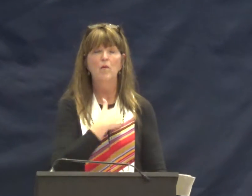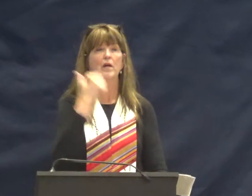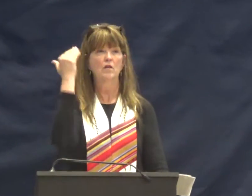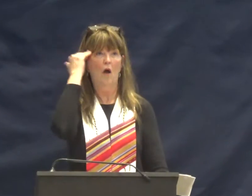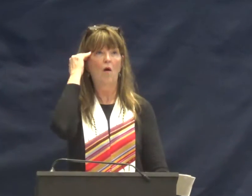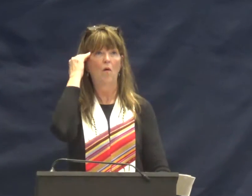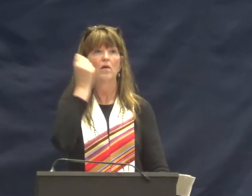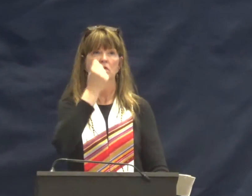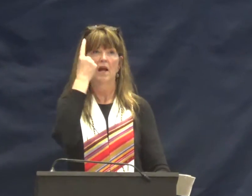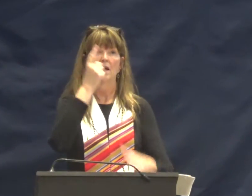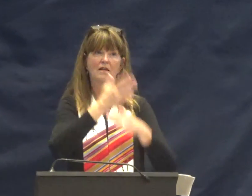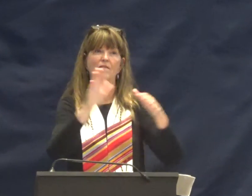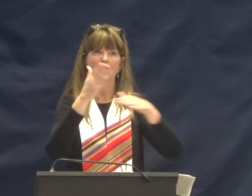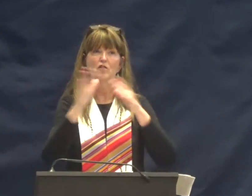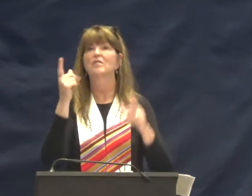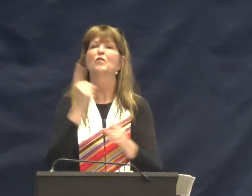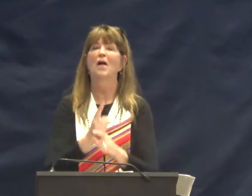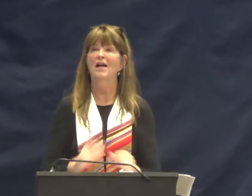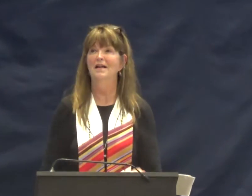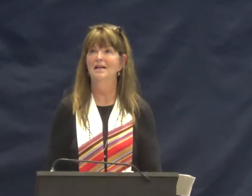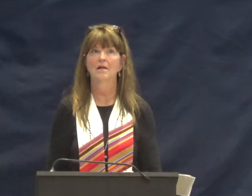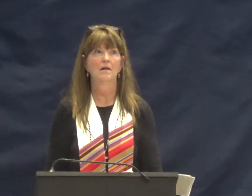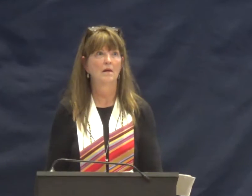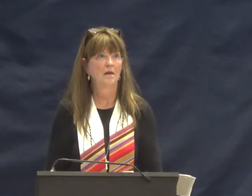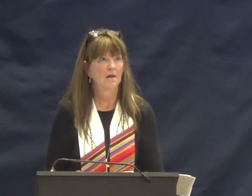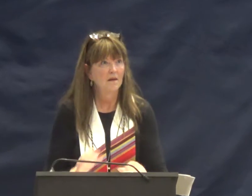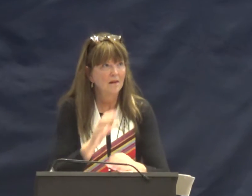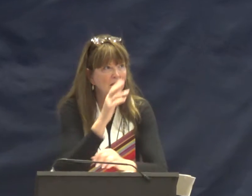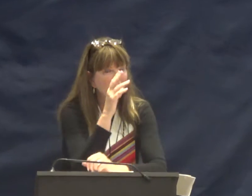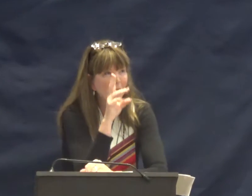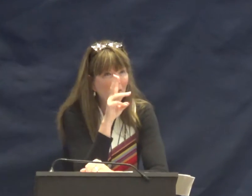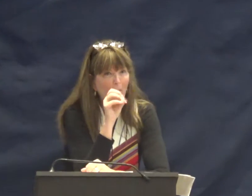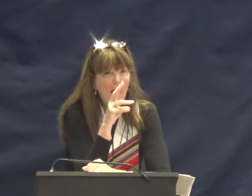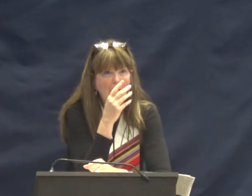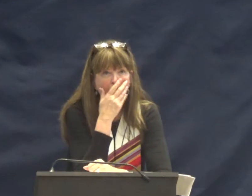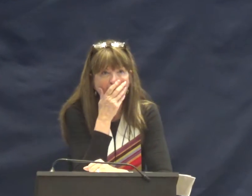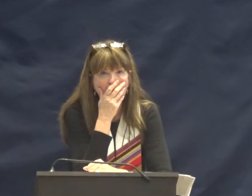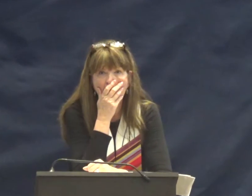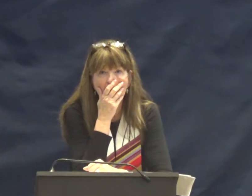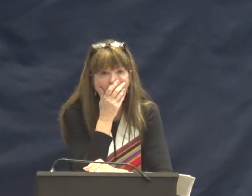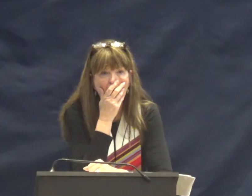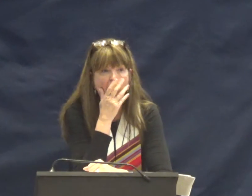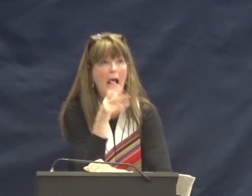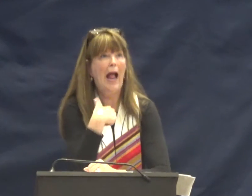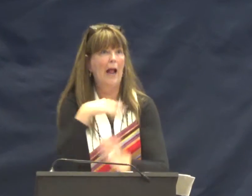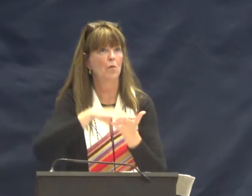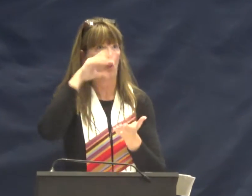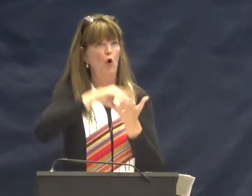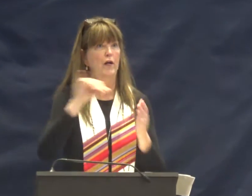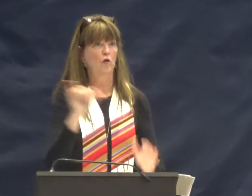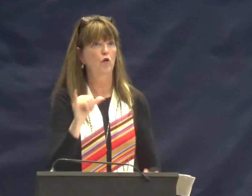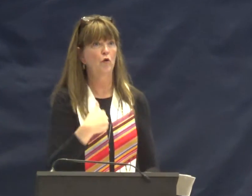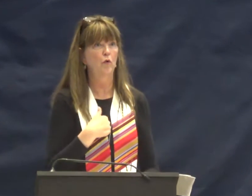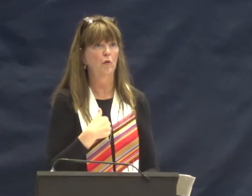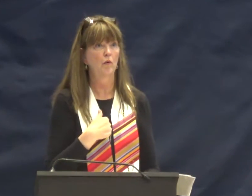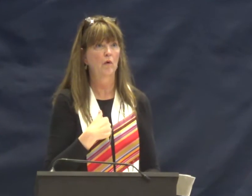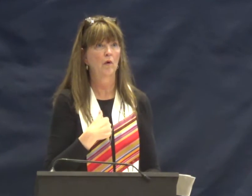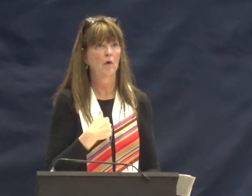And today, we know and understand division, right? I mean, wow. I am learning